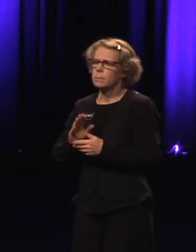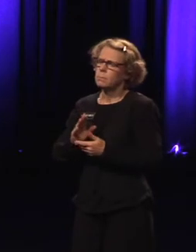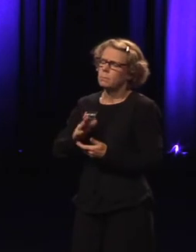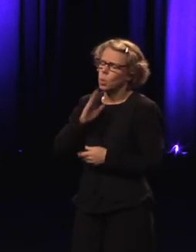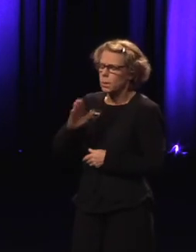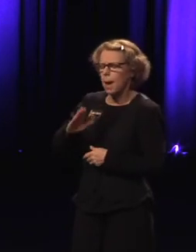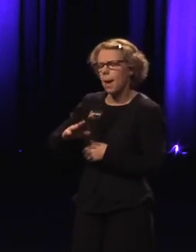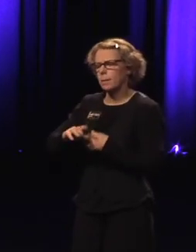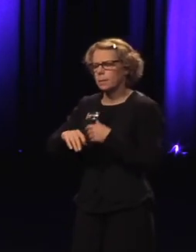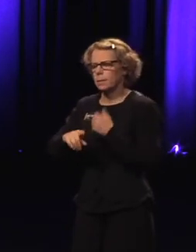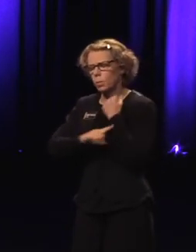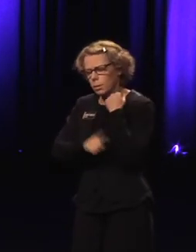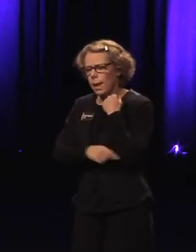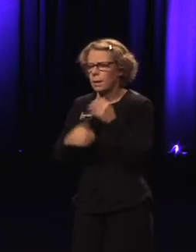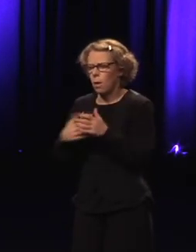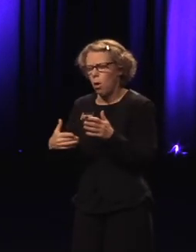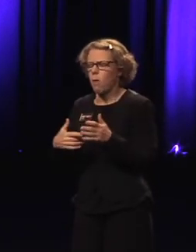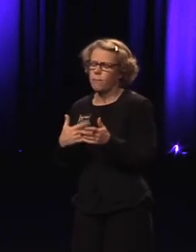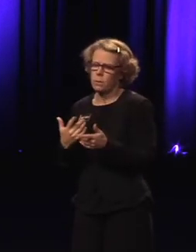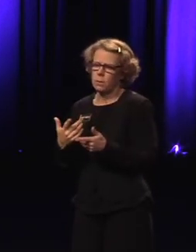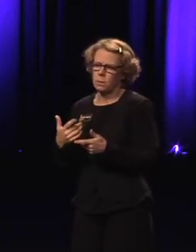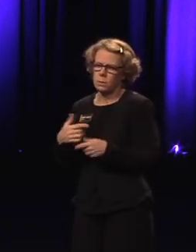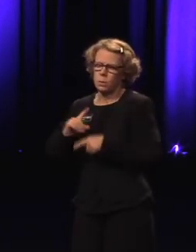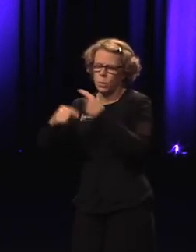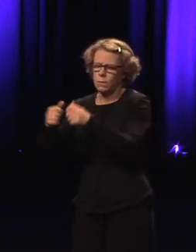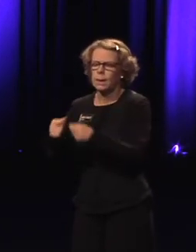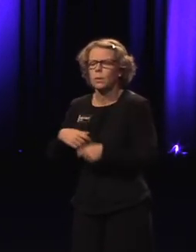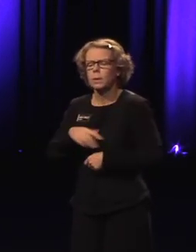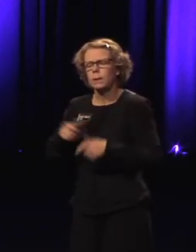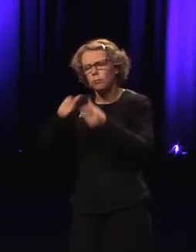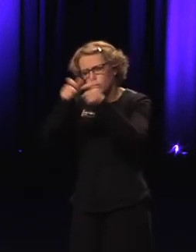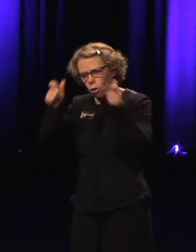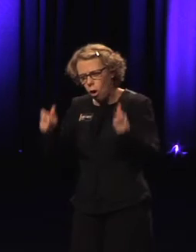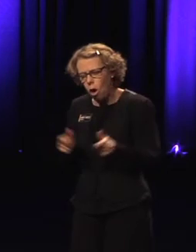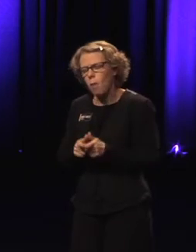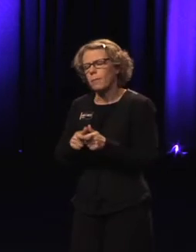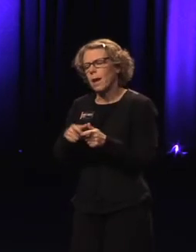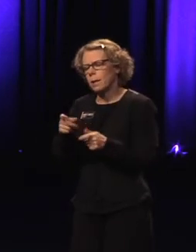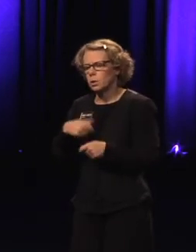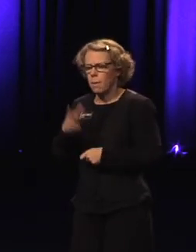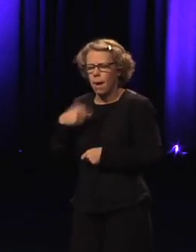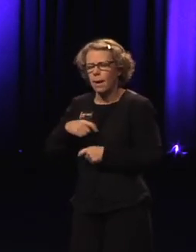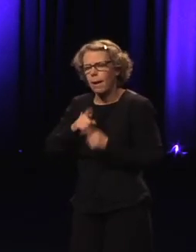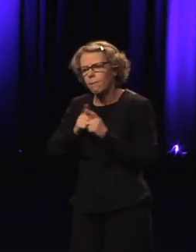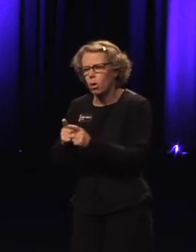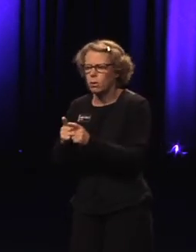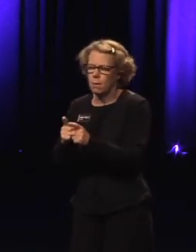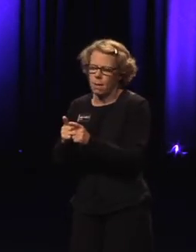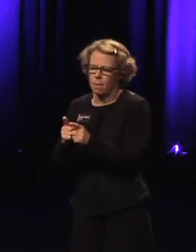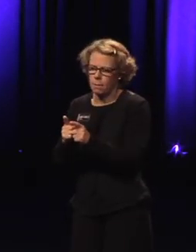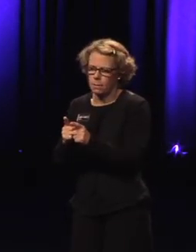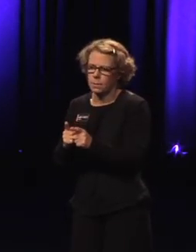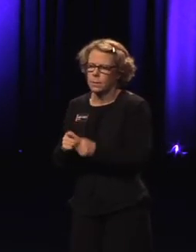offers a balanced framework, a human rights-based approach, where development